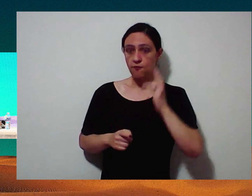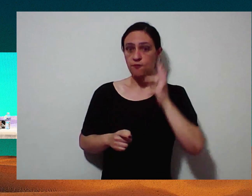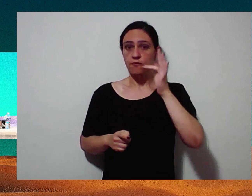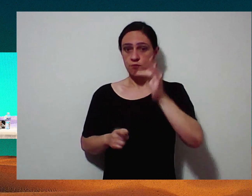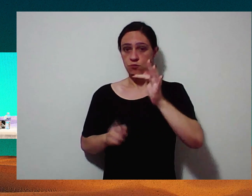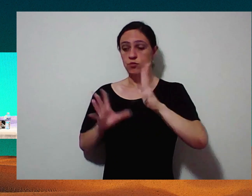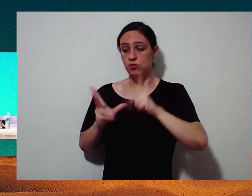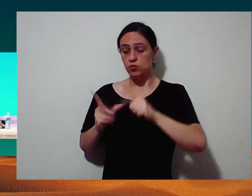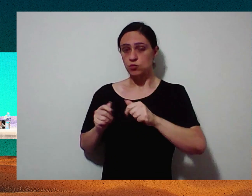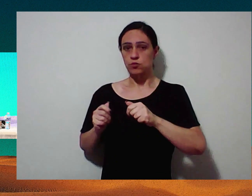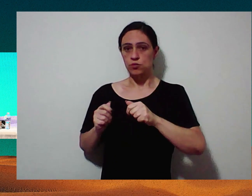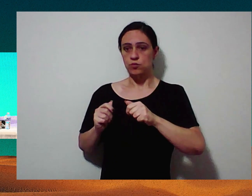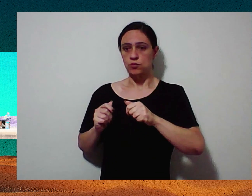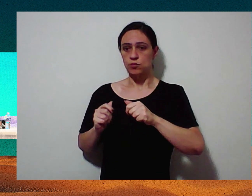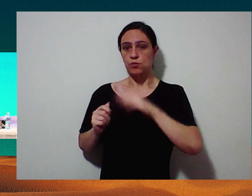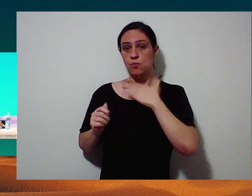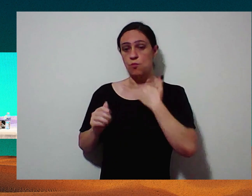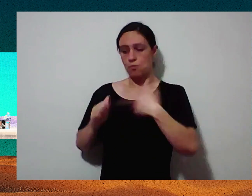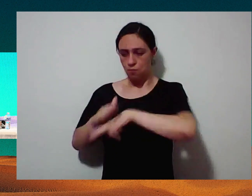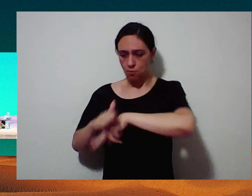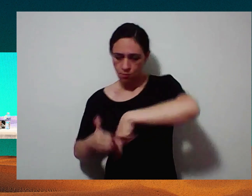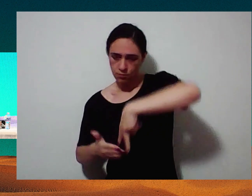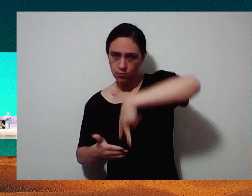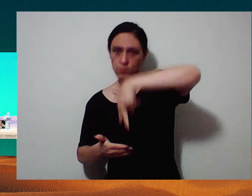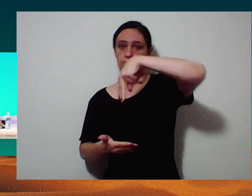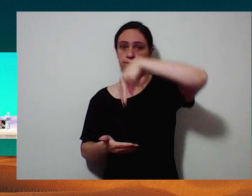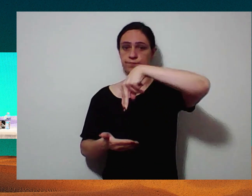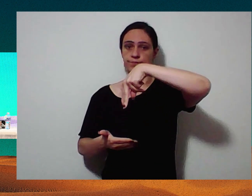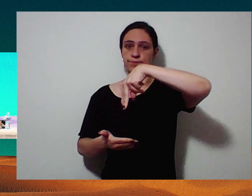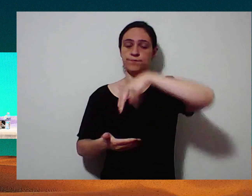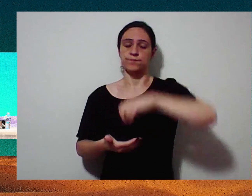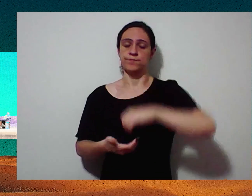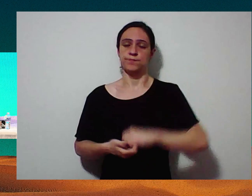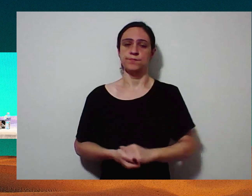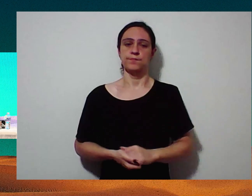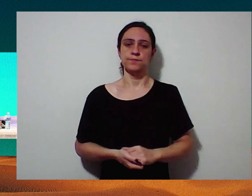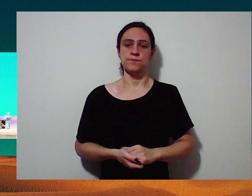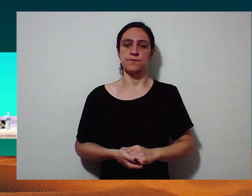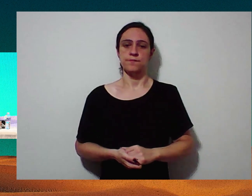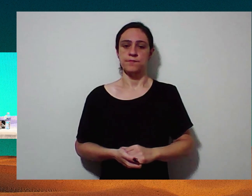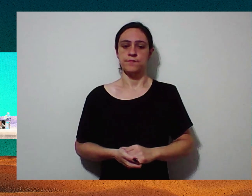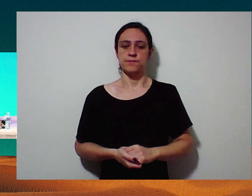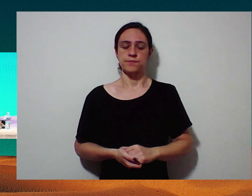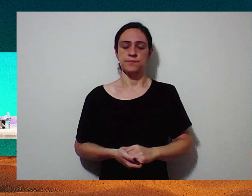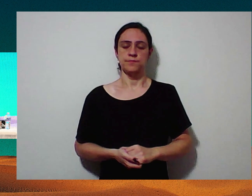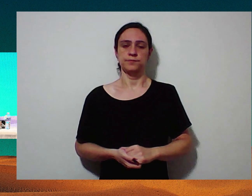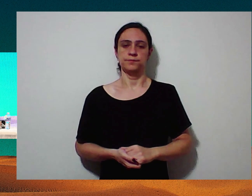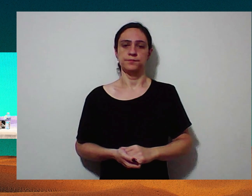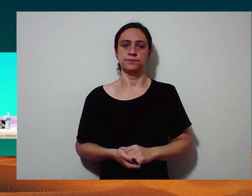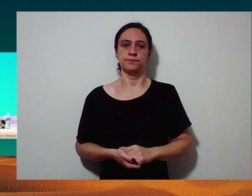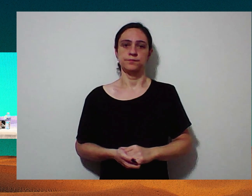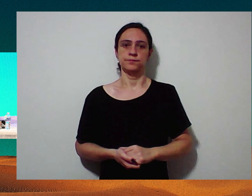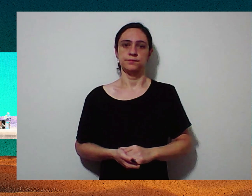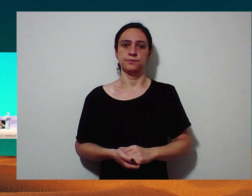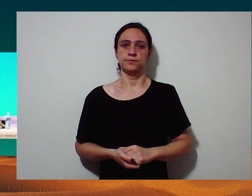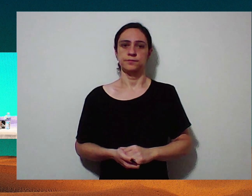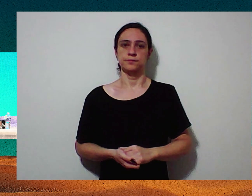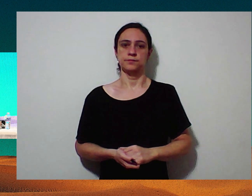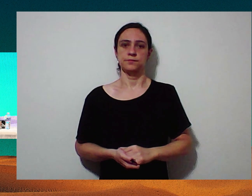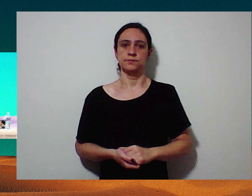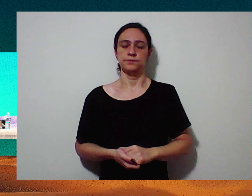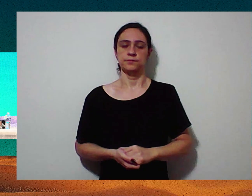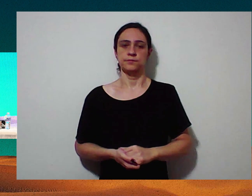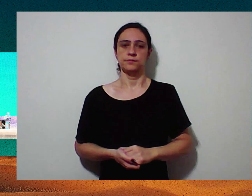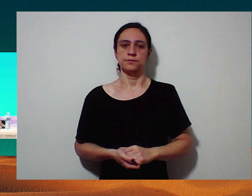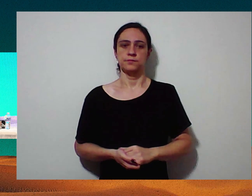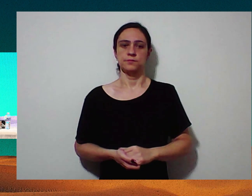sua voz e sairão. Do not marvel at this, for the hour is coming in which all who are in the graves will hear